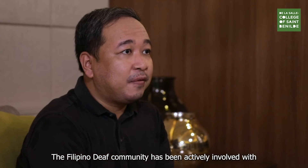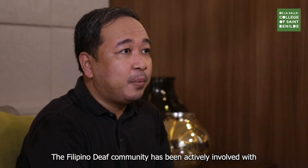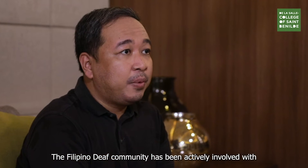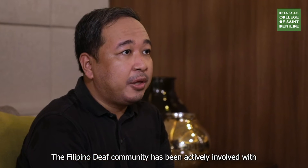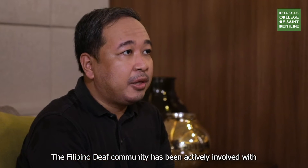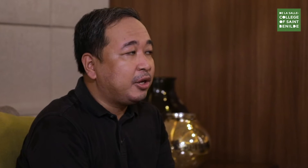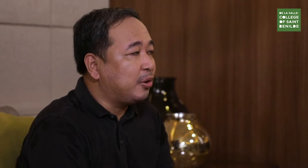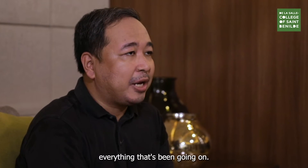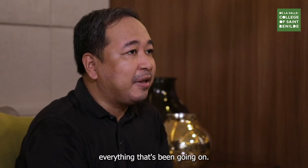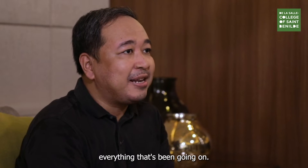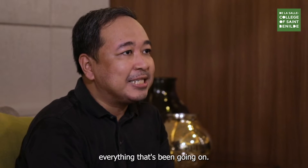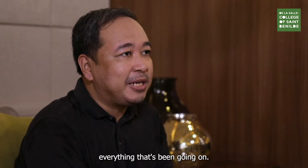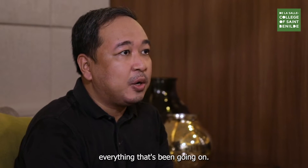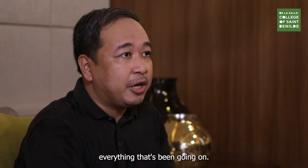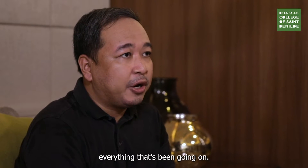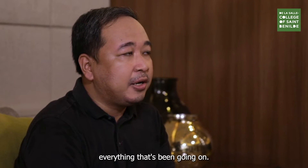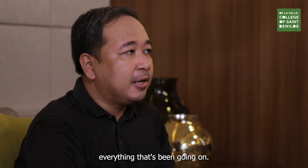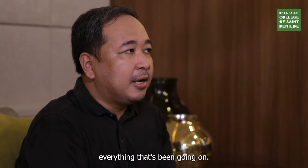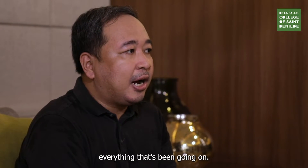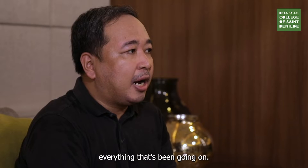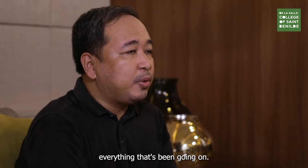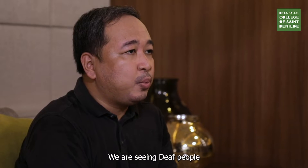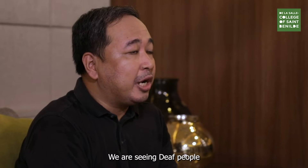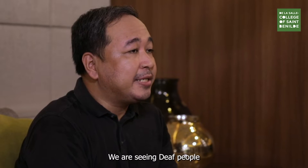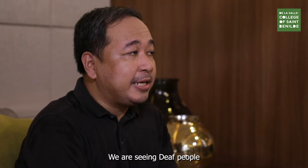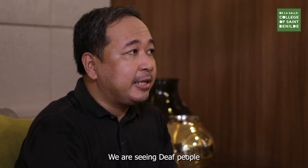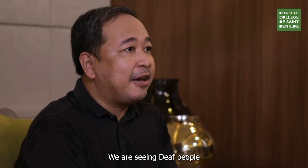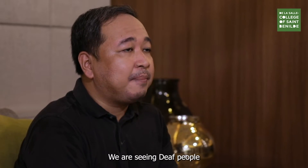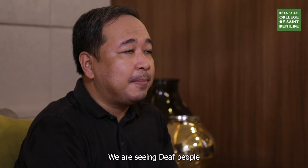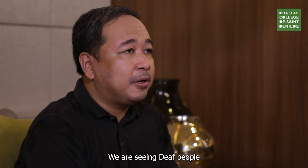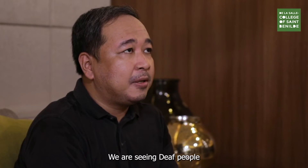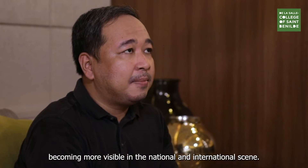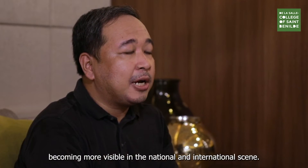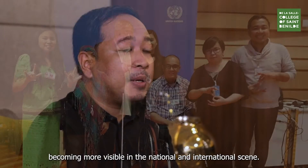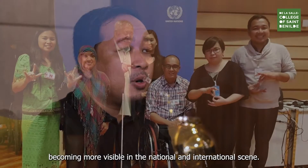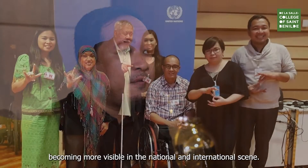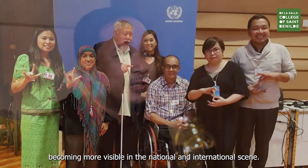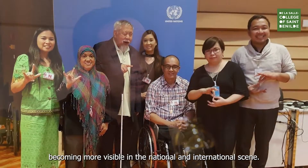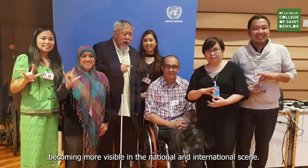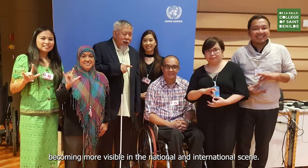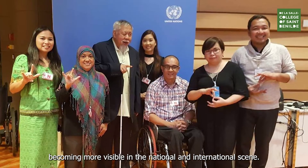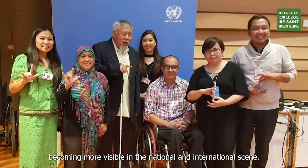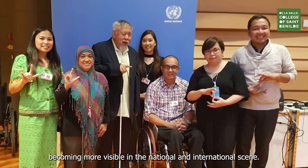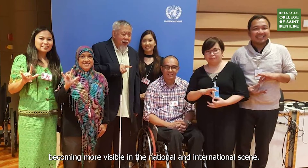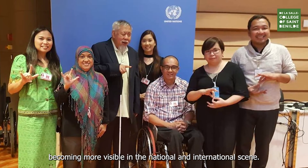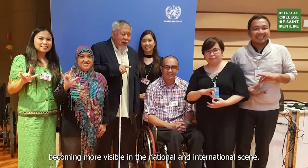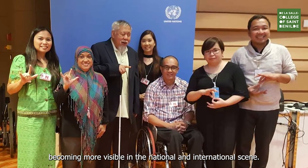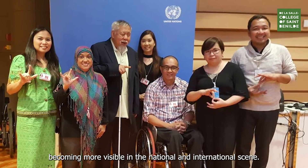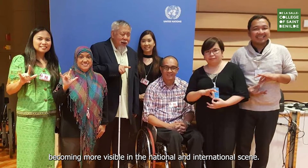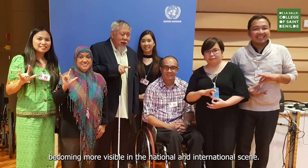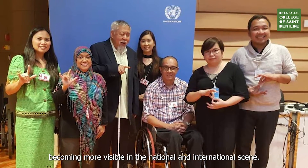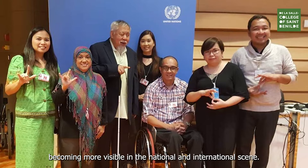involved with everything that's been going on. We are seeing deaf people becoming more visible in the national